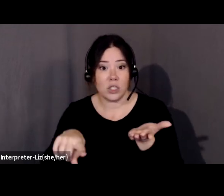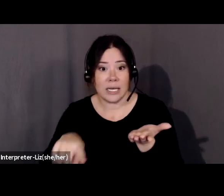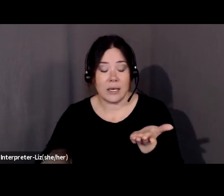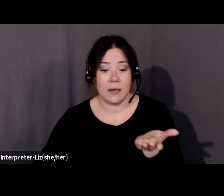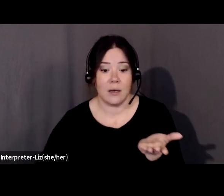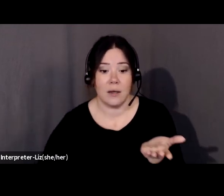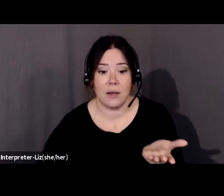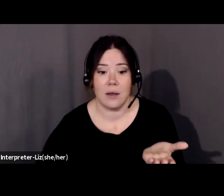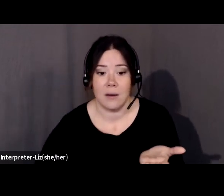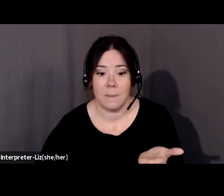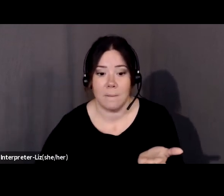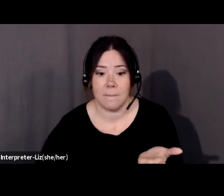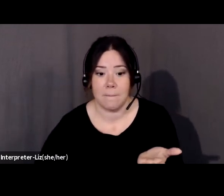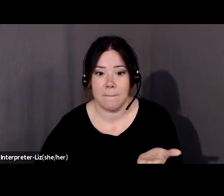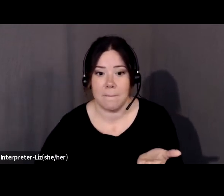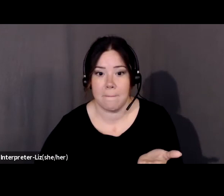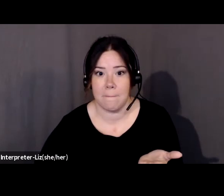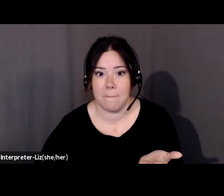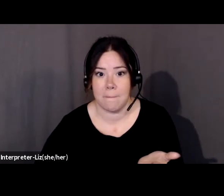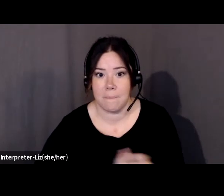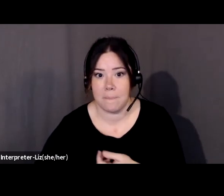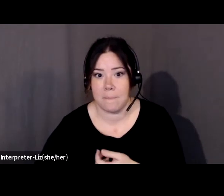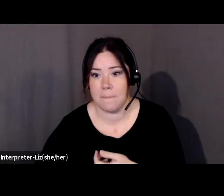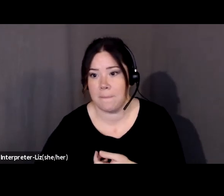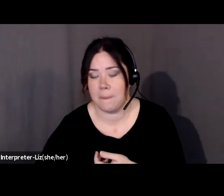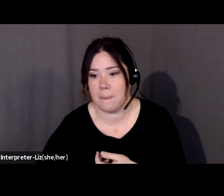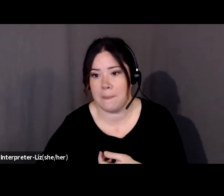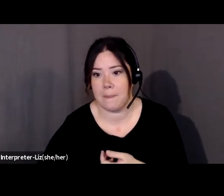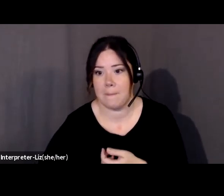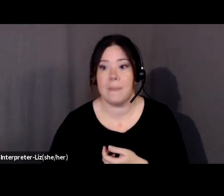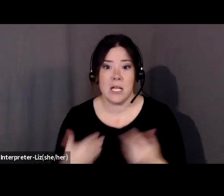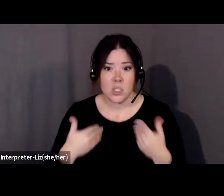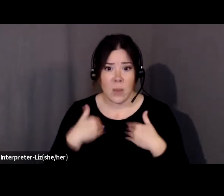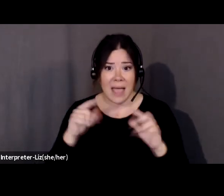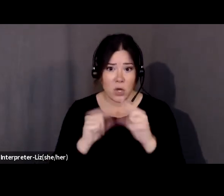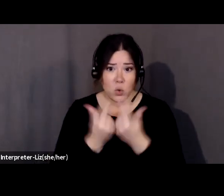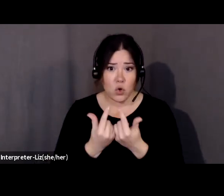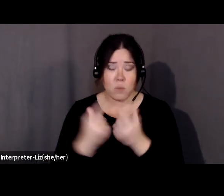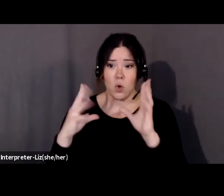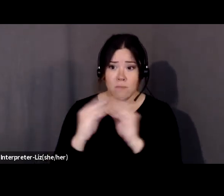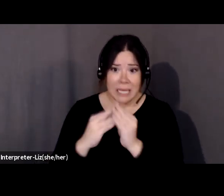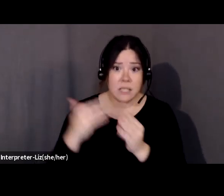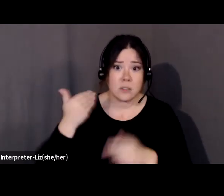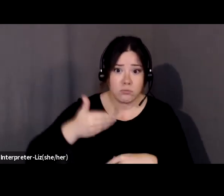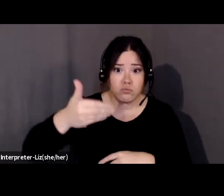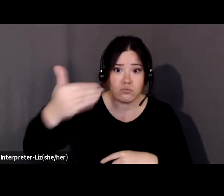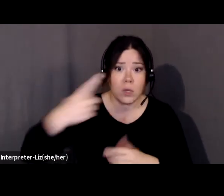Is there a group that meets regularly to discuss strategies of connecting with rural areas?